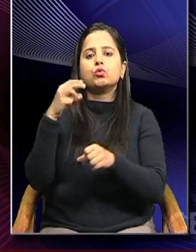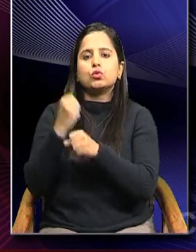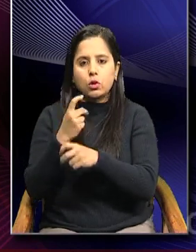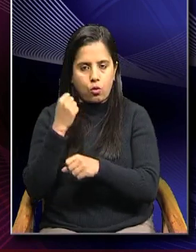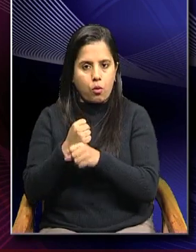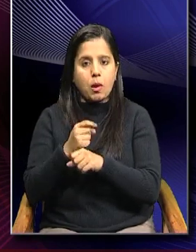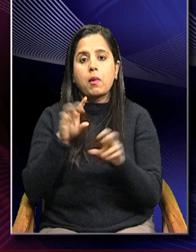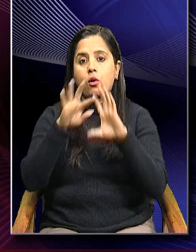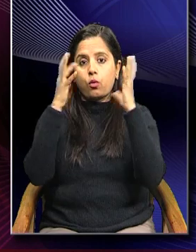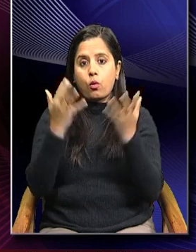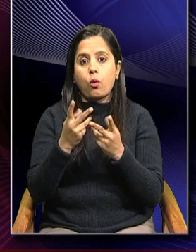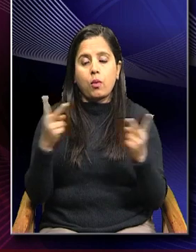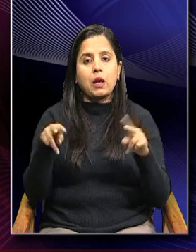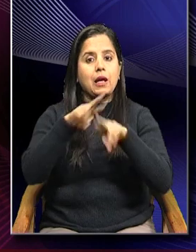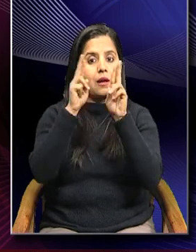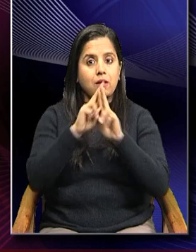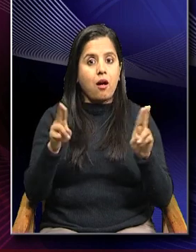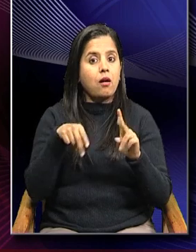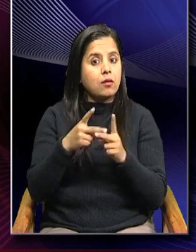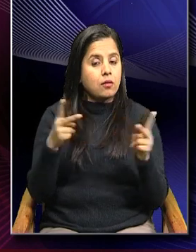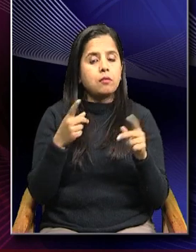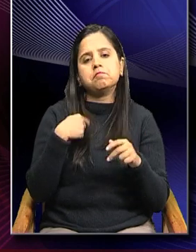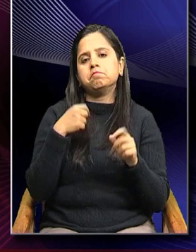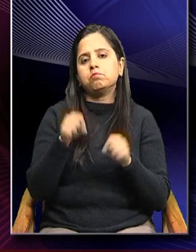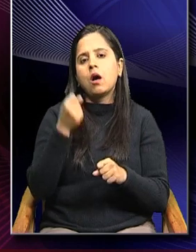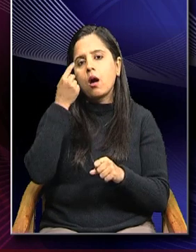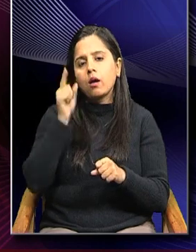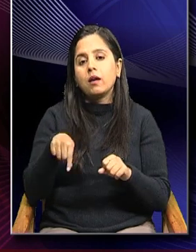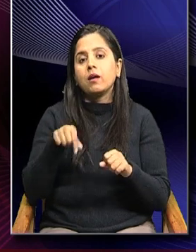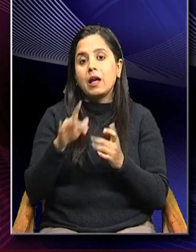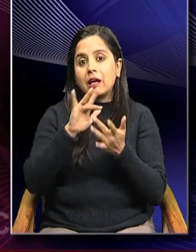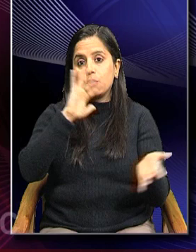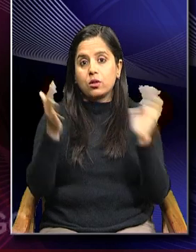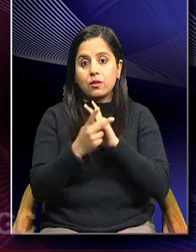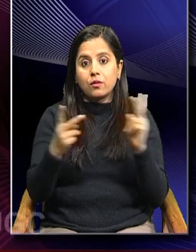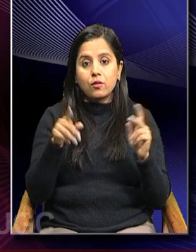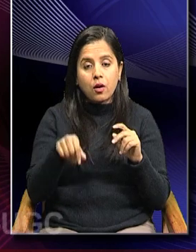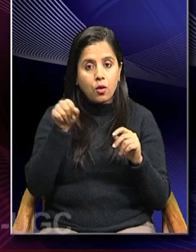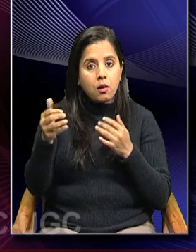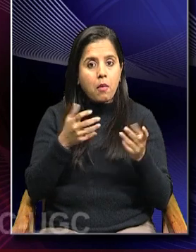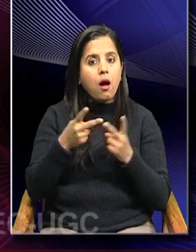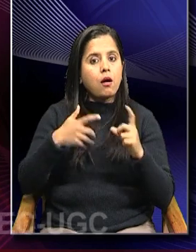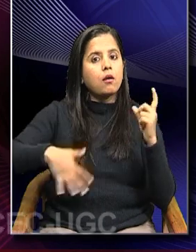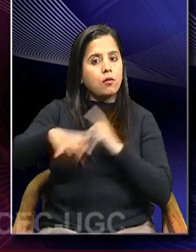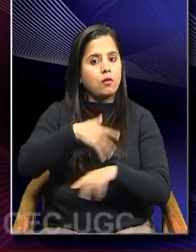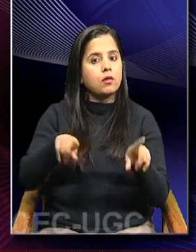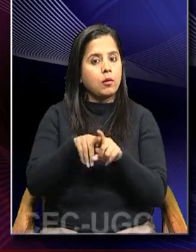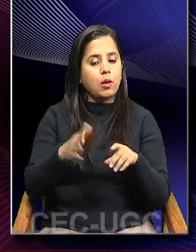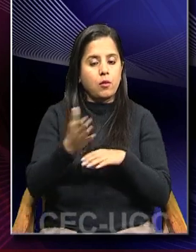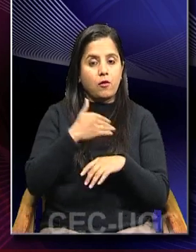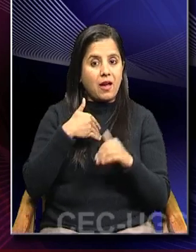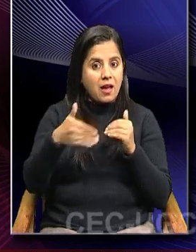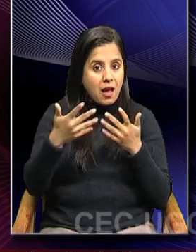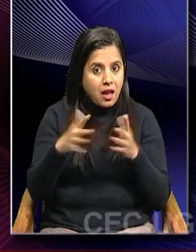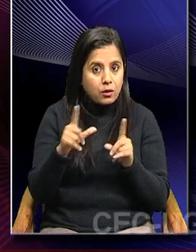a global level, at an international level. So we have to understand the international marketing environment also before we proceed